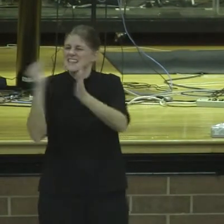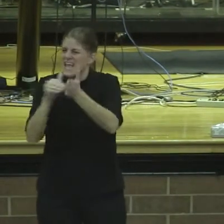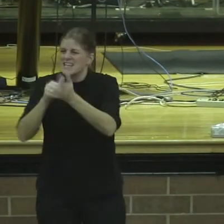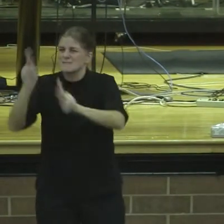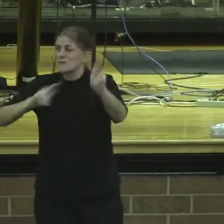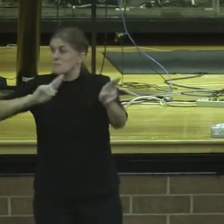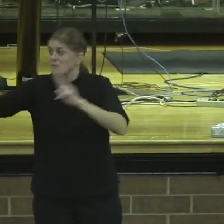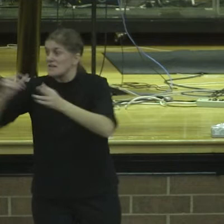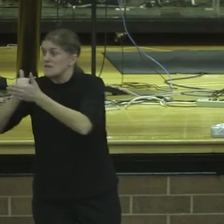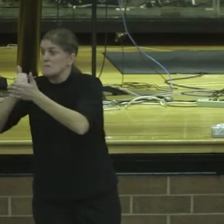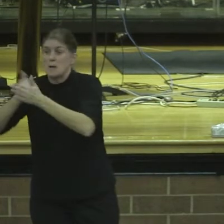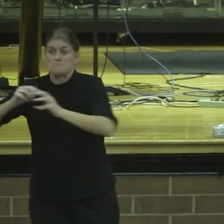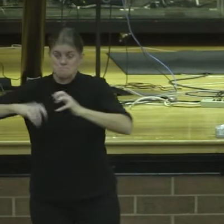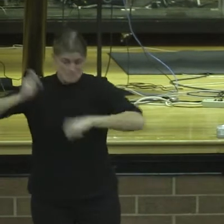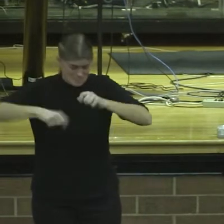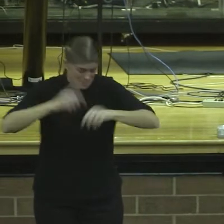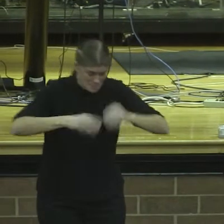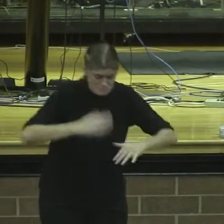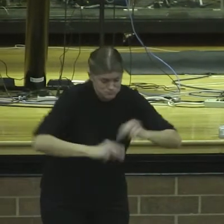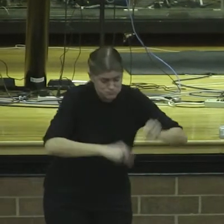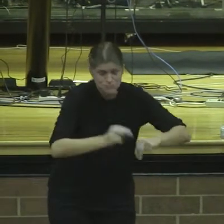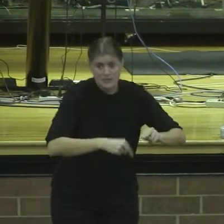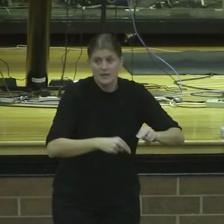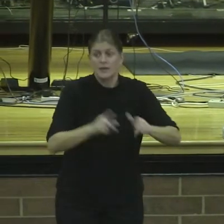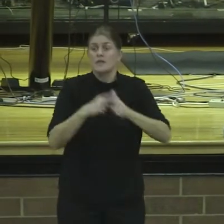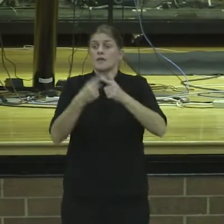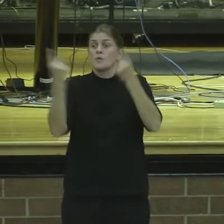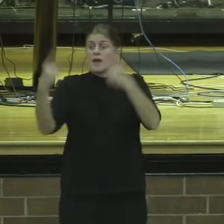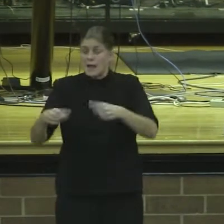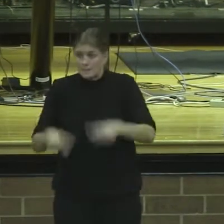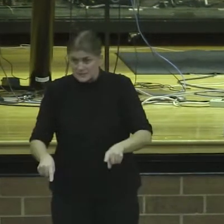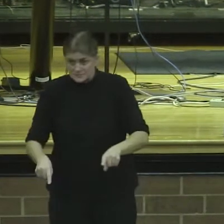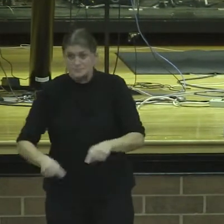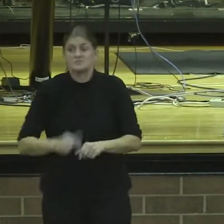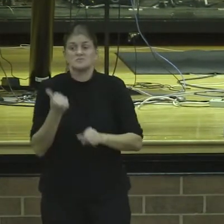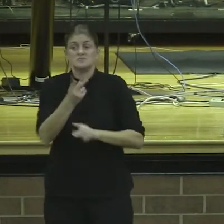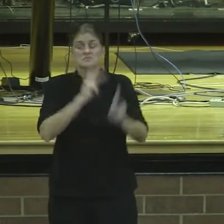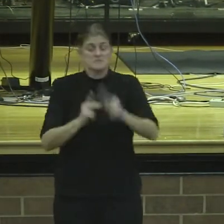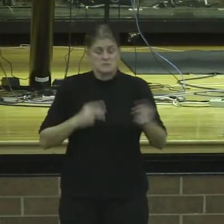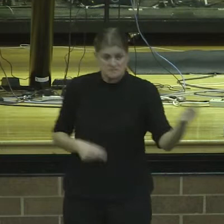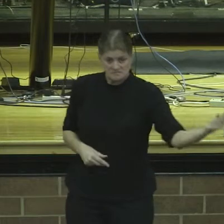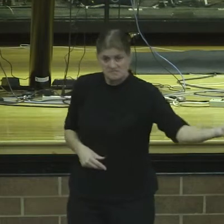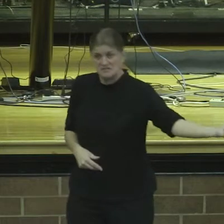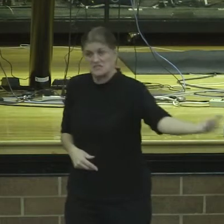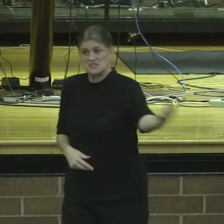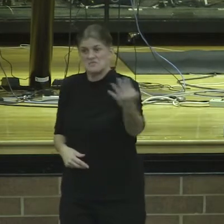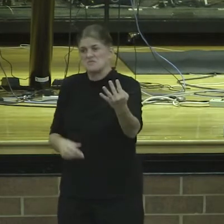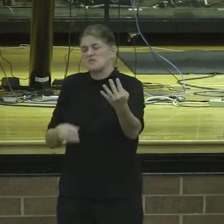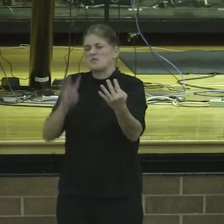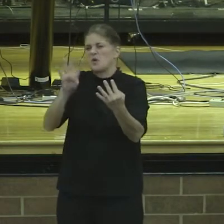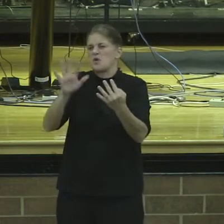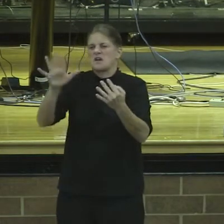this. Then you have Sanballat, Tobiah, the Arabs, the Ammonites, and the Ashdodites. 4 or